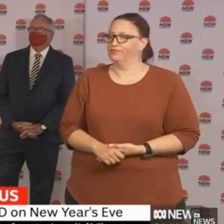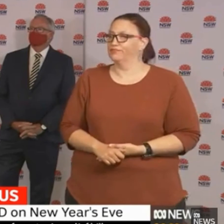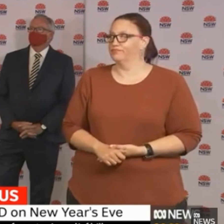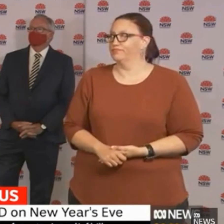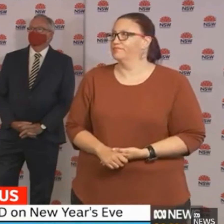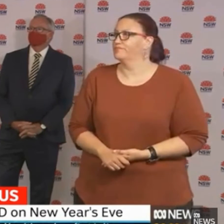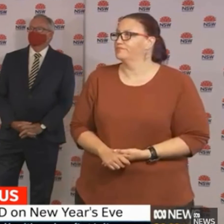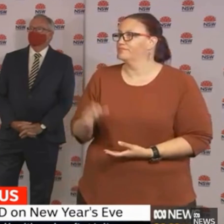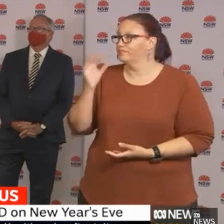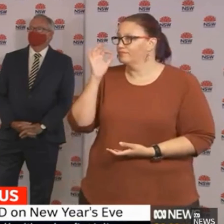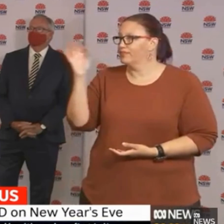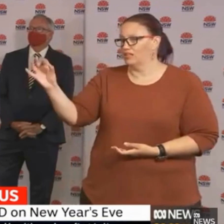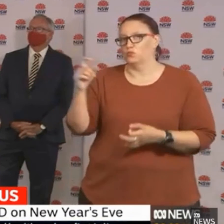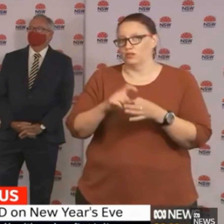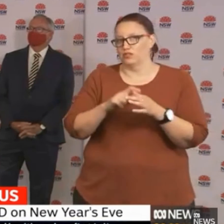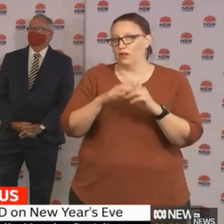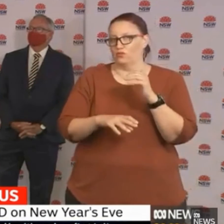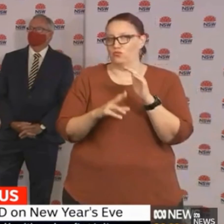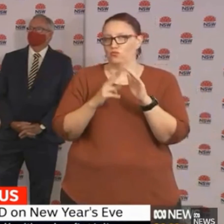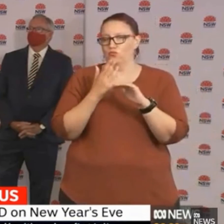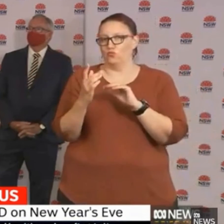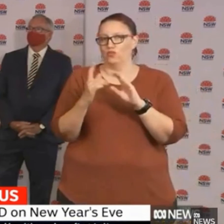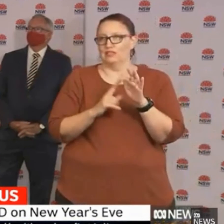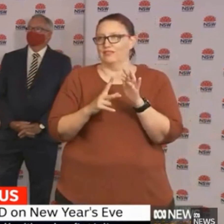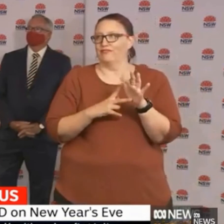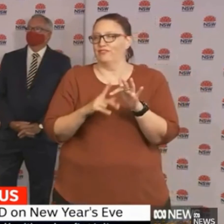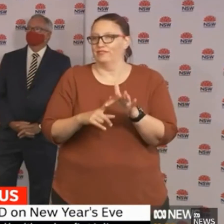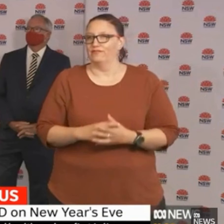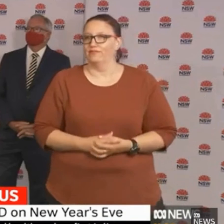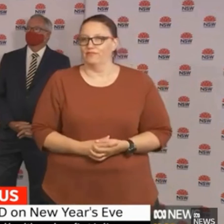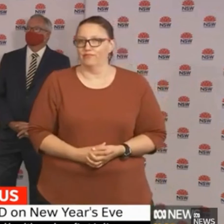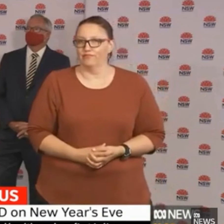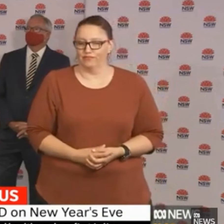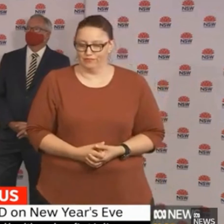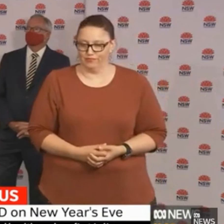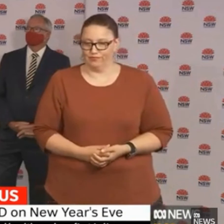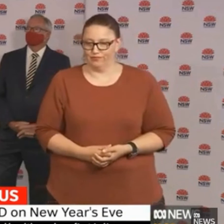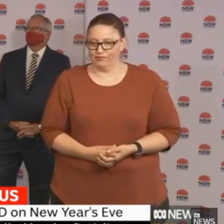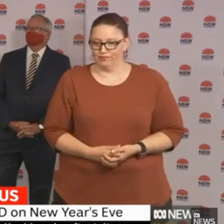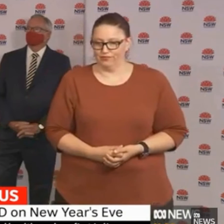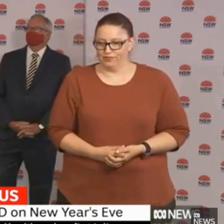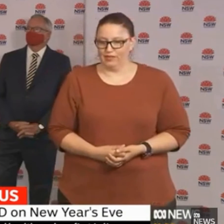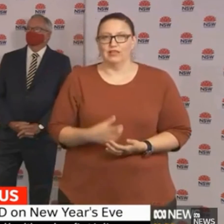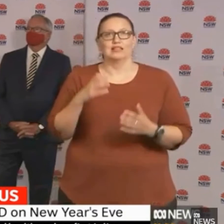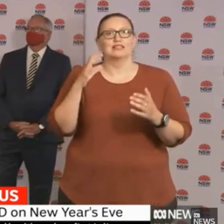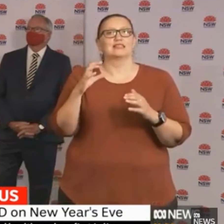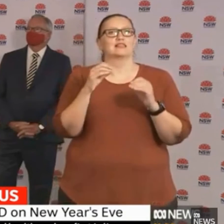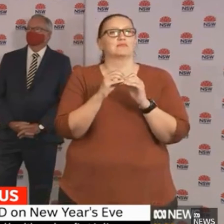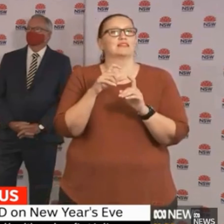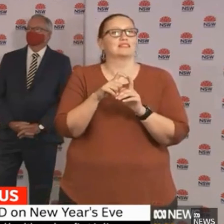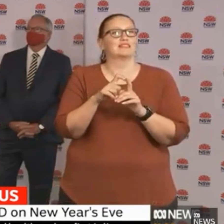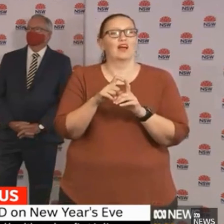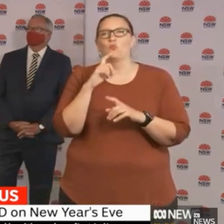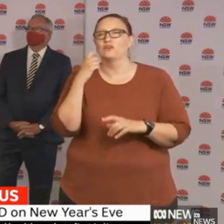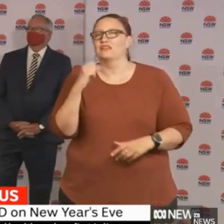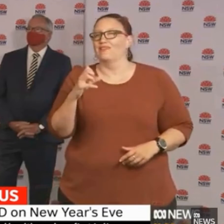New Year's Eve. So we're still going to have the green and the yellow zones in place, but the people in the green zone, the only